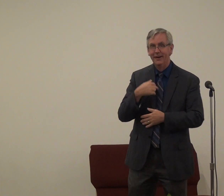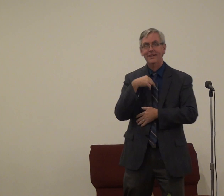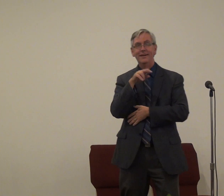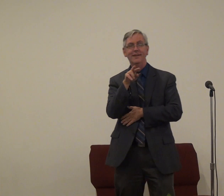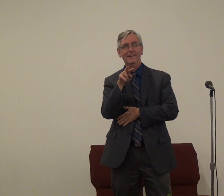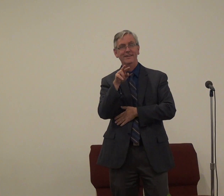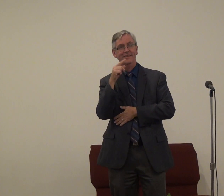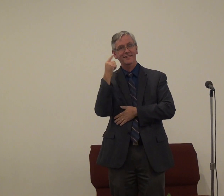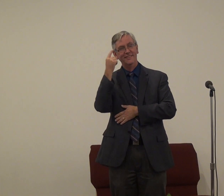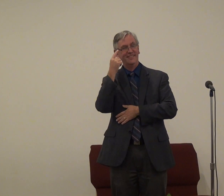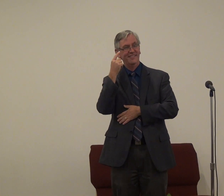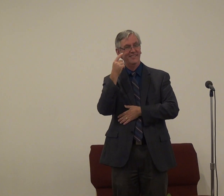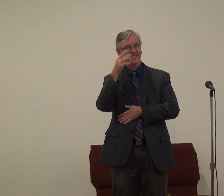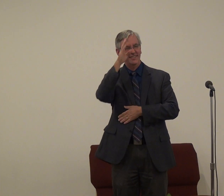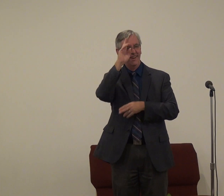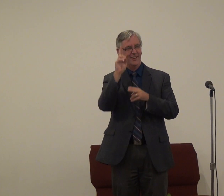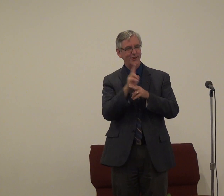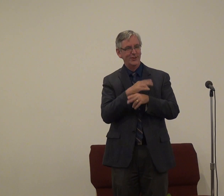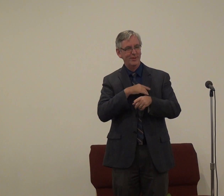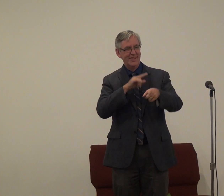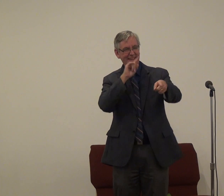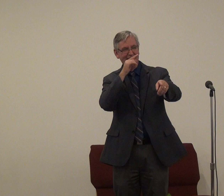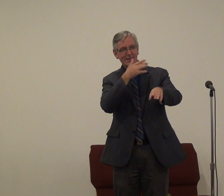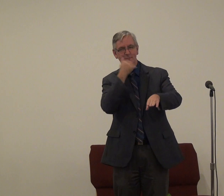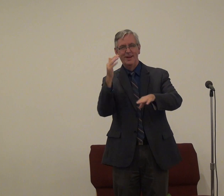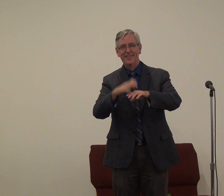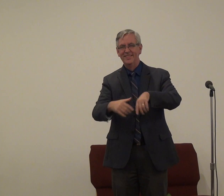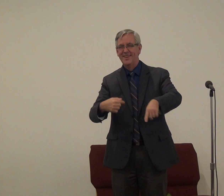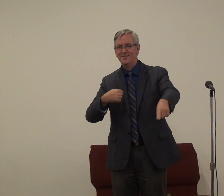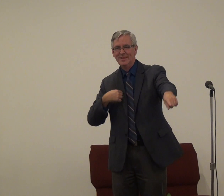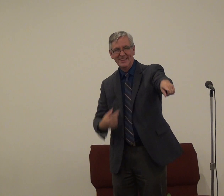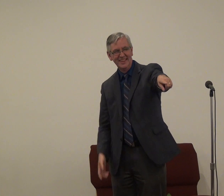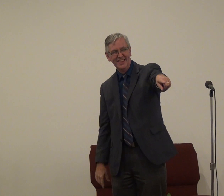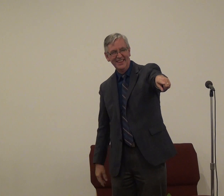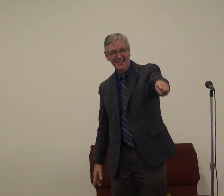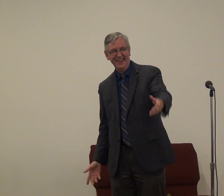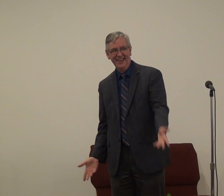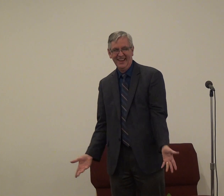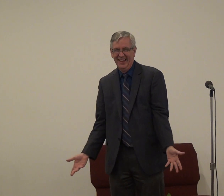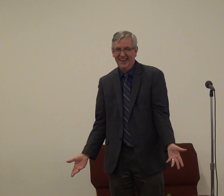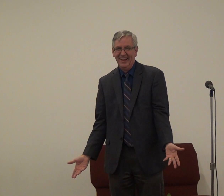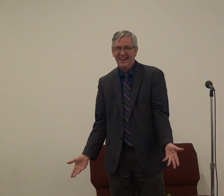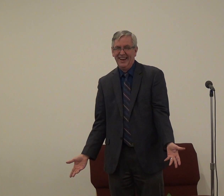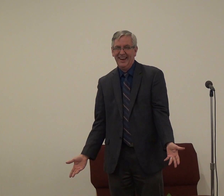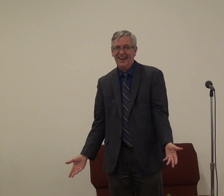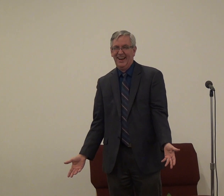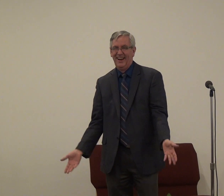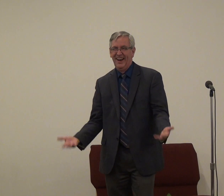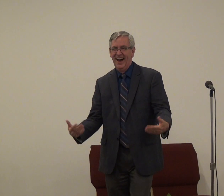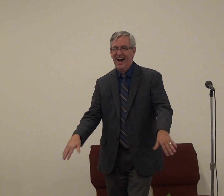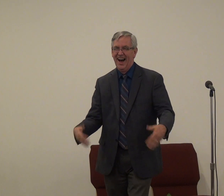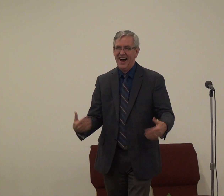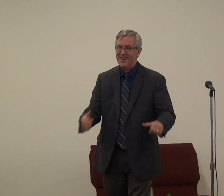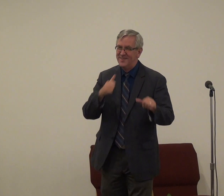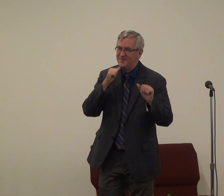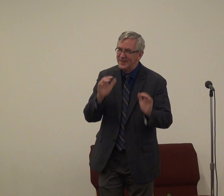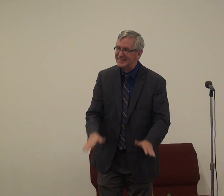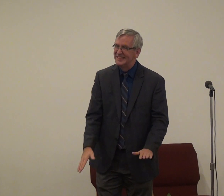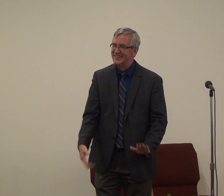could understand a conversation with an interpreter. I thought, boy, God's using our kids better than he's using us. It was